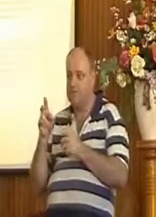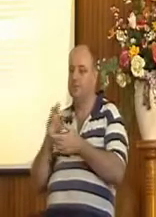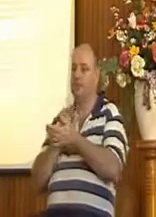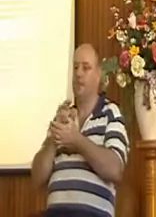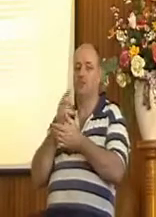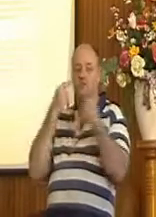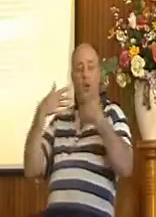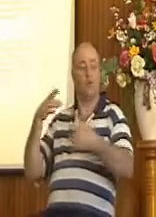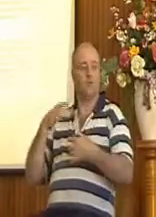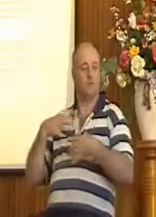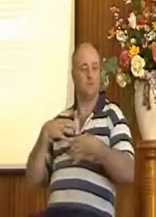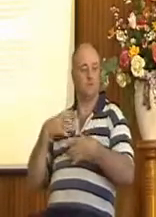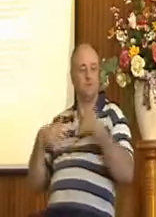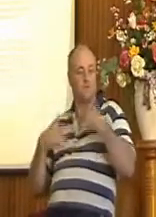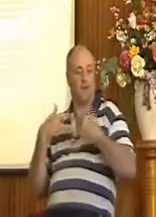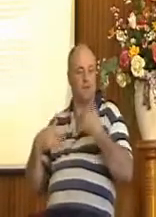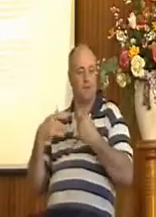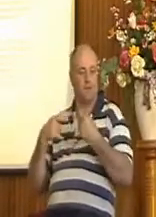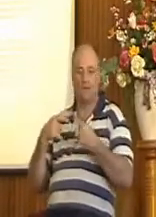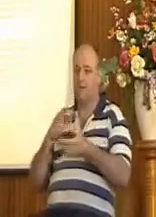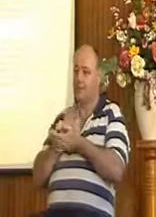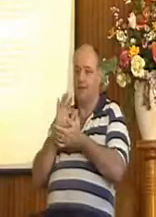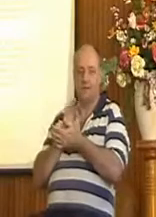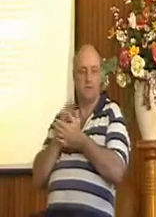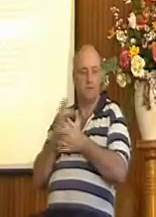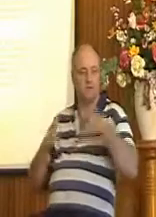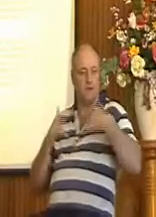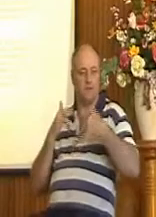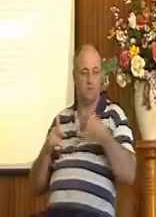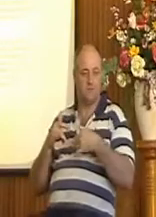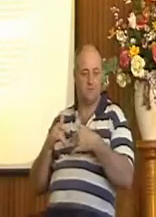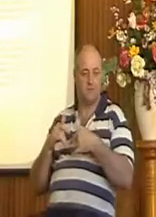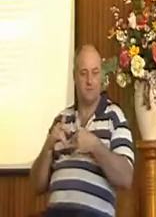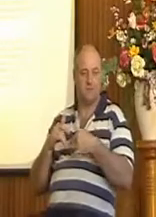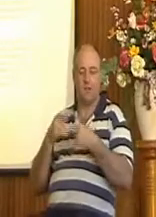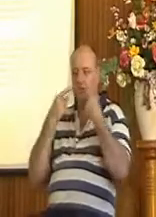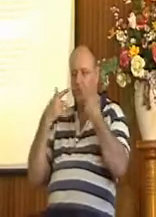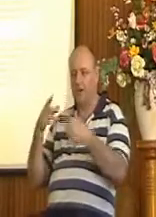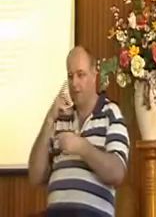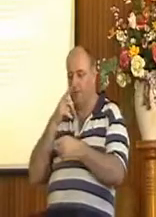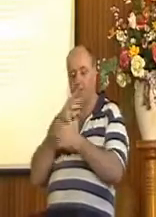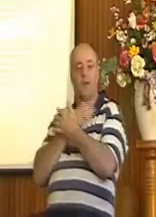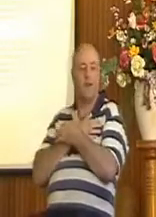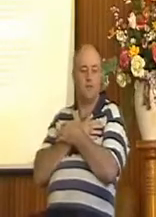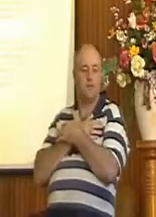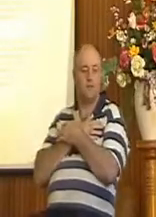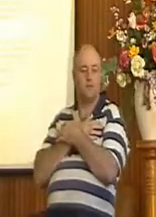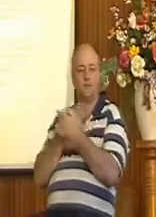they came, he was delighted. Why? Because I have you in my heart.